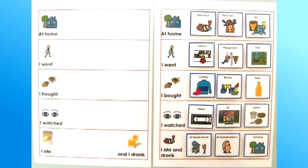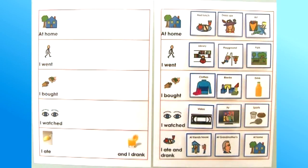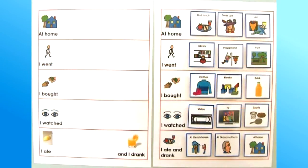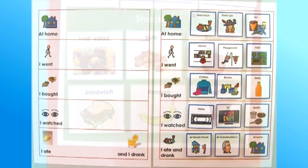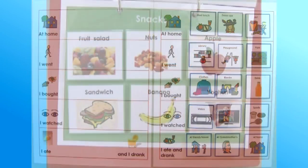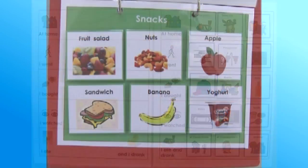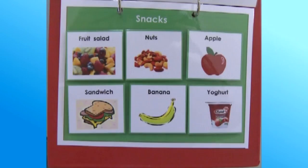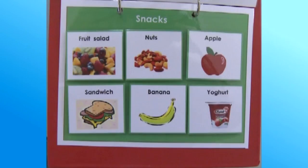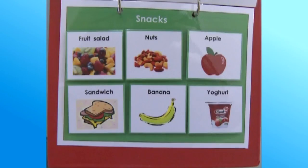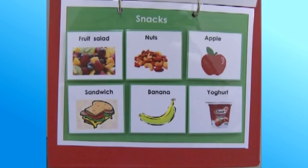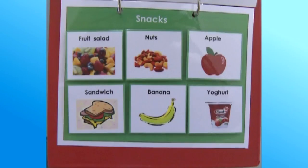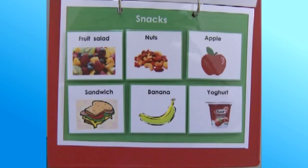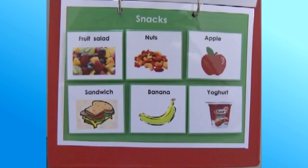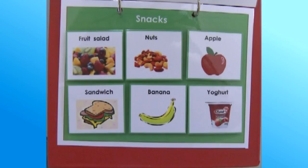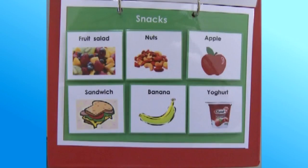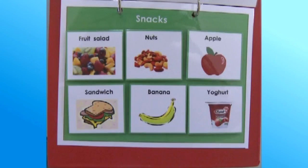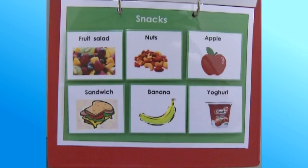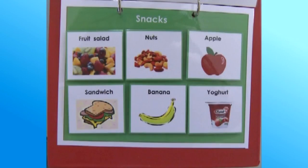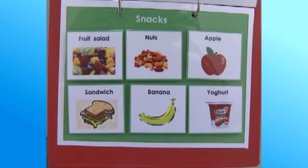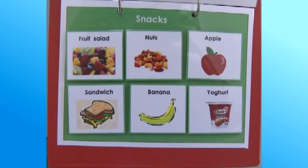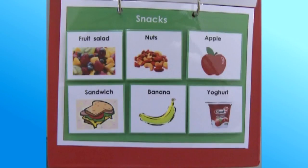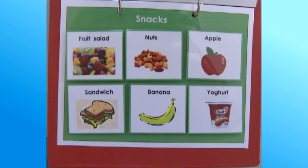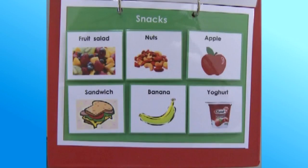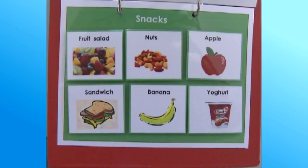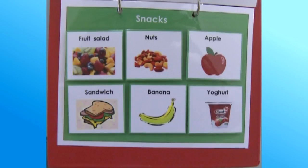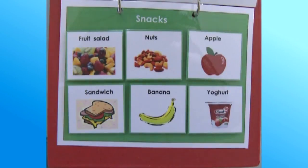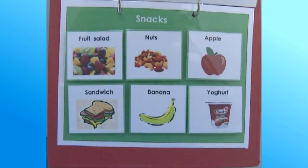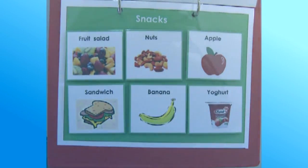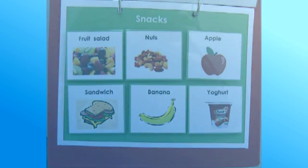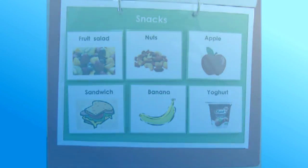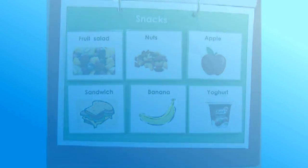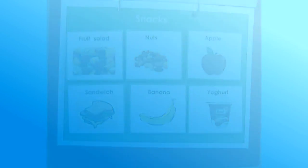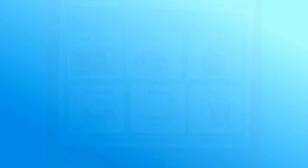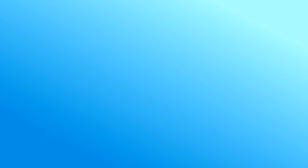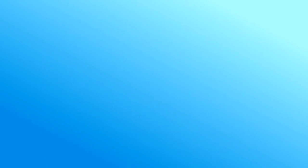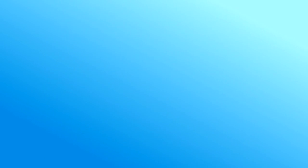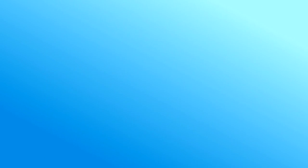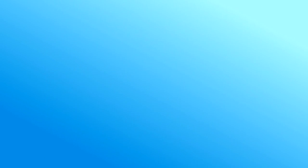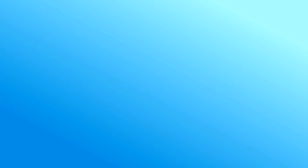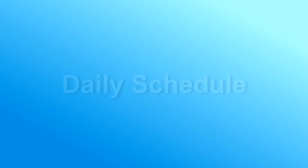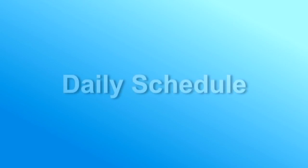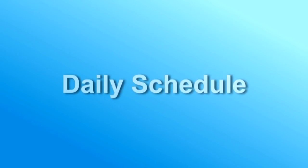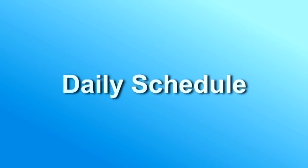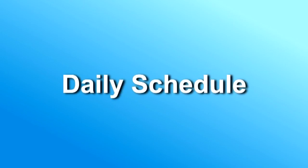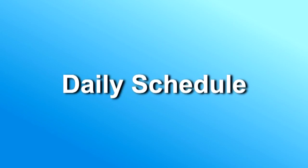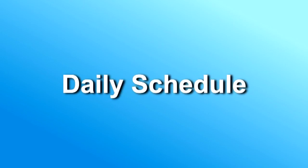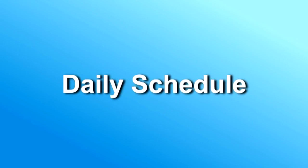develop communication skills. Let's have a look at some examples of these visual systems in action. Daily